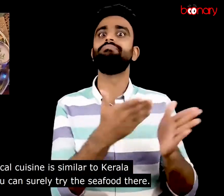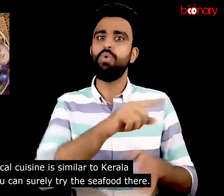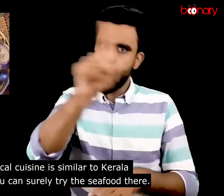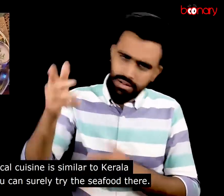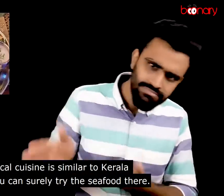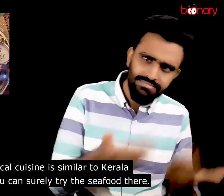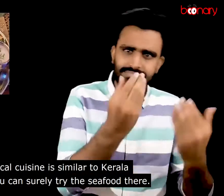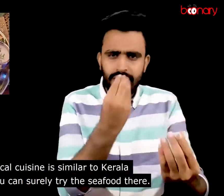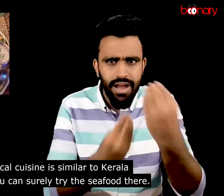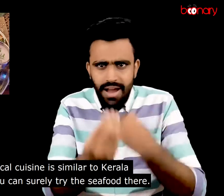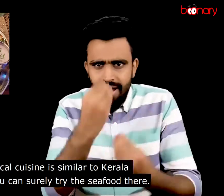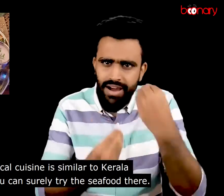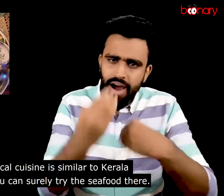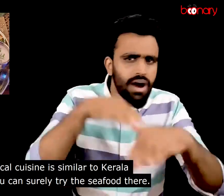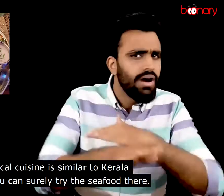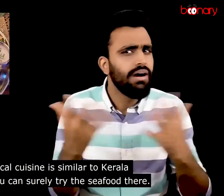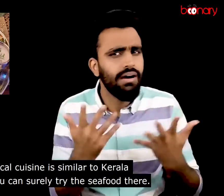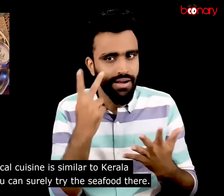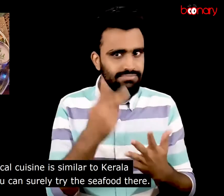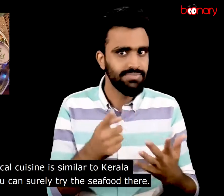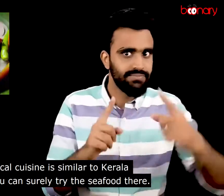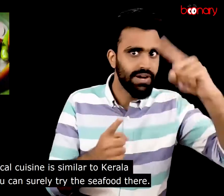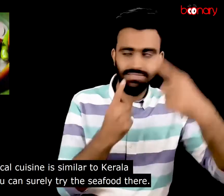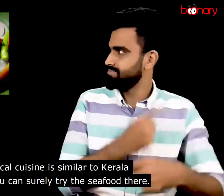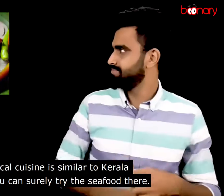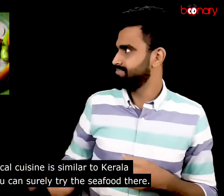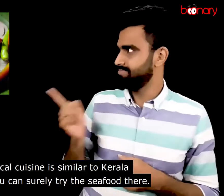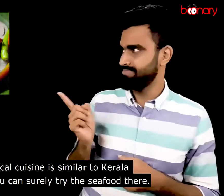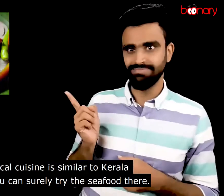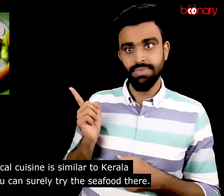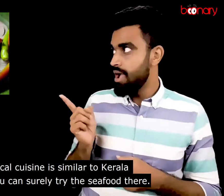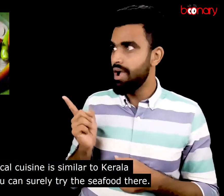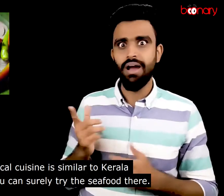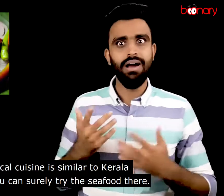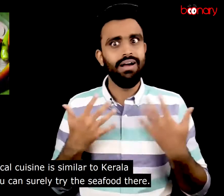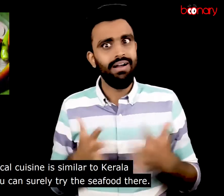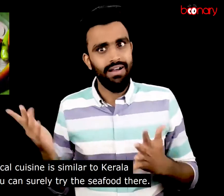Local cuisine is similar to Kerala but you can surely try the seafood there.